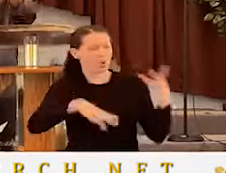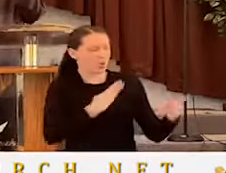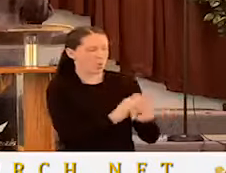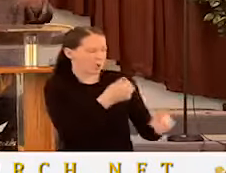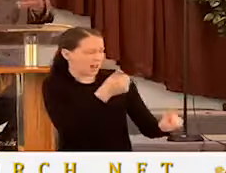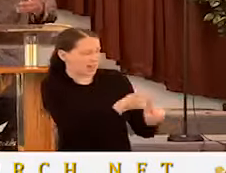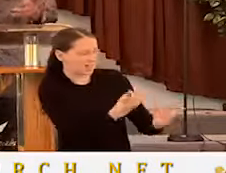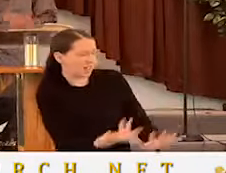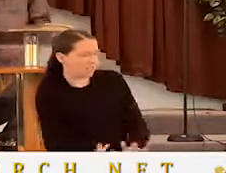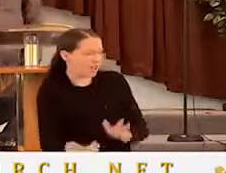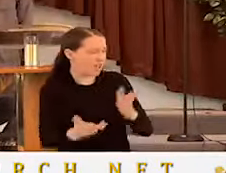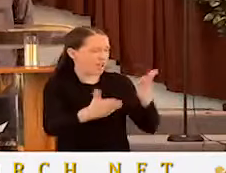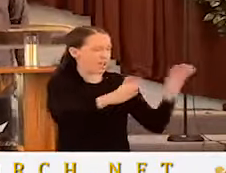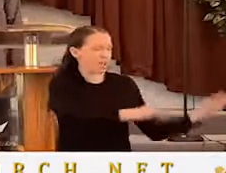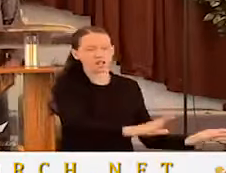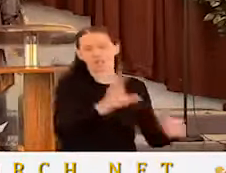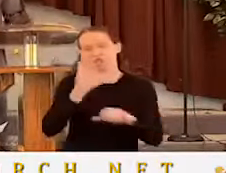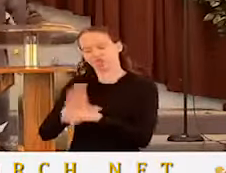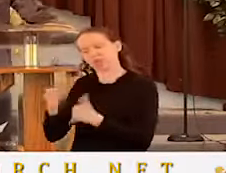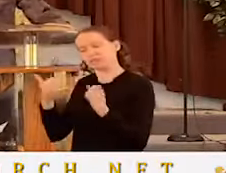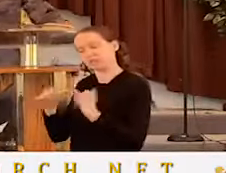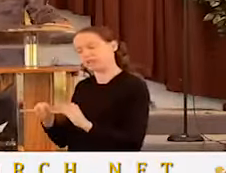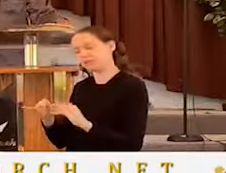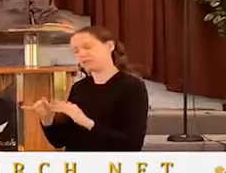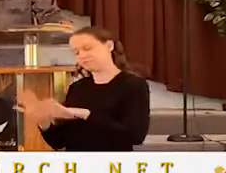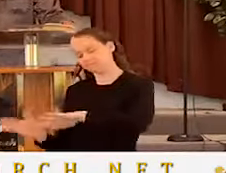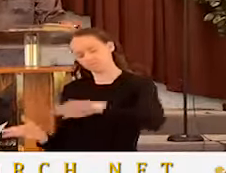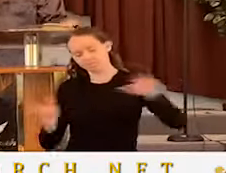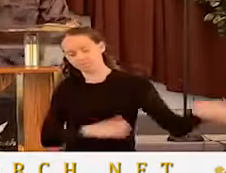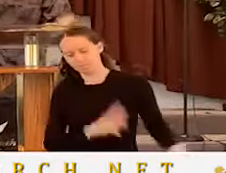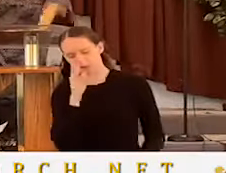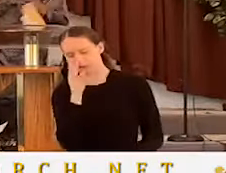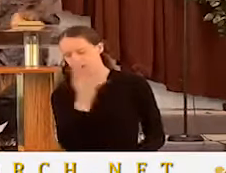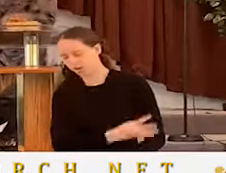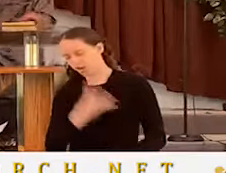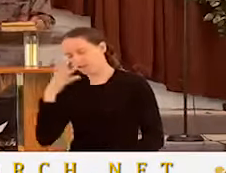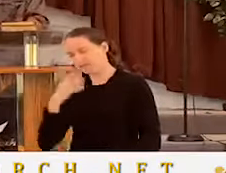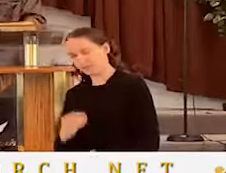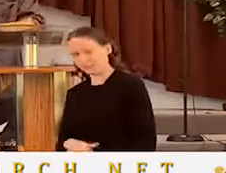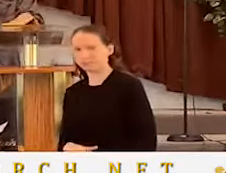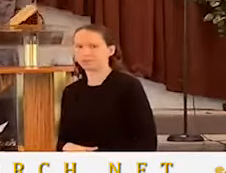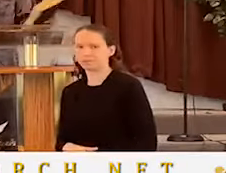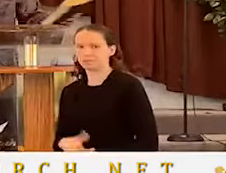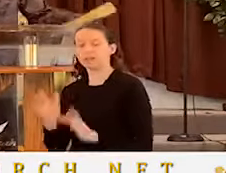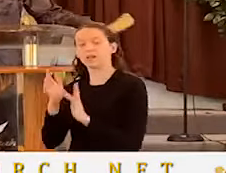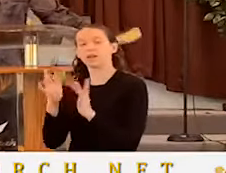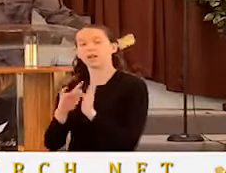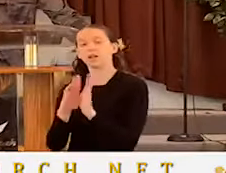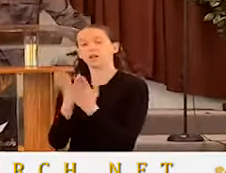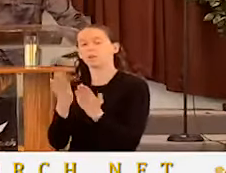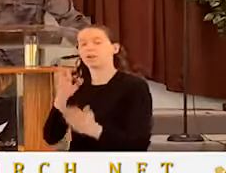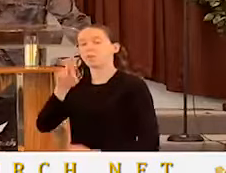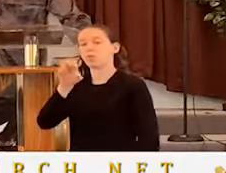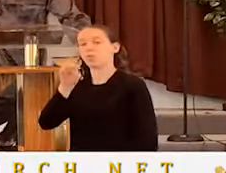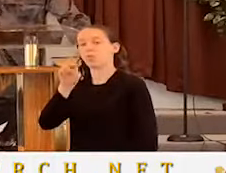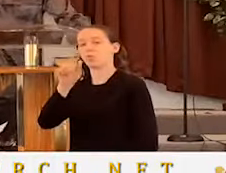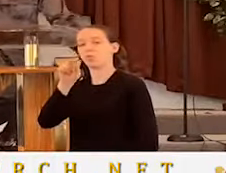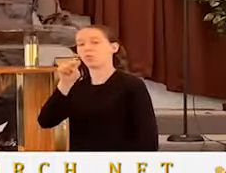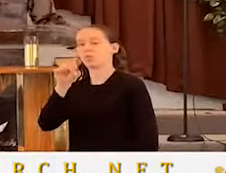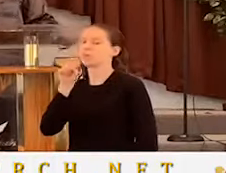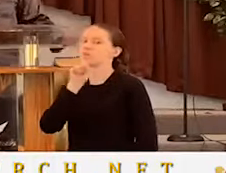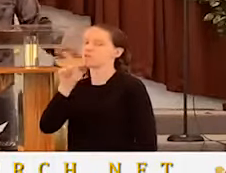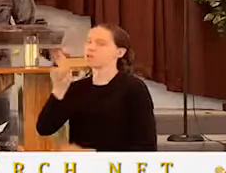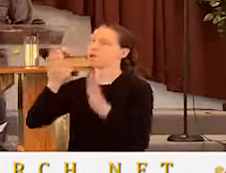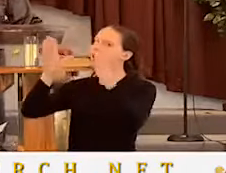dying, the church is still asleep. So therefore, the book of Romans is one of the most